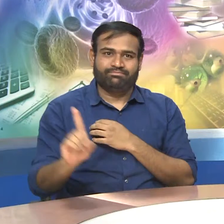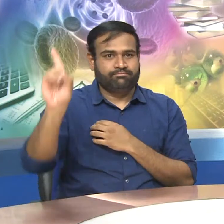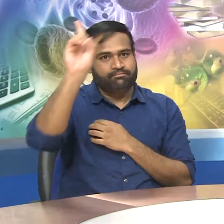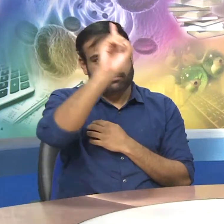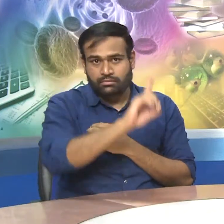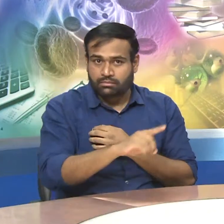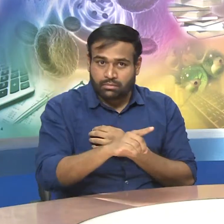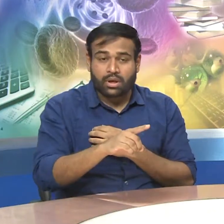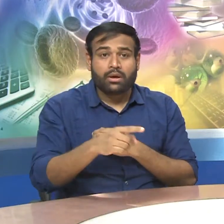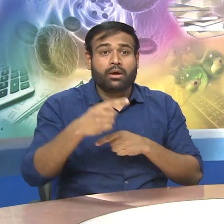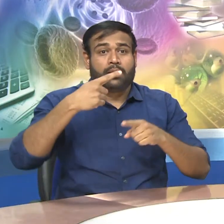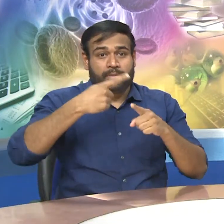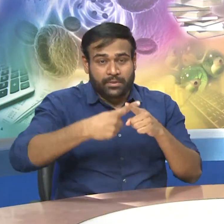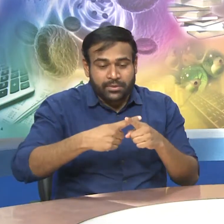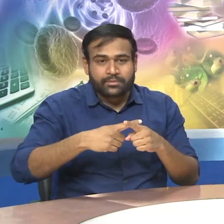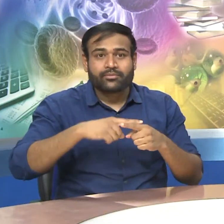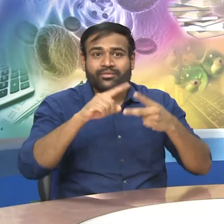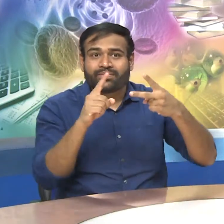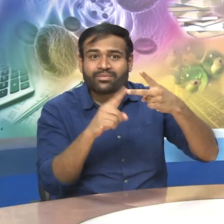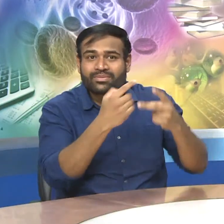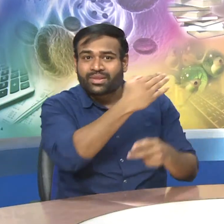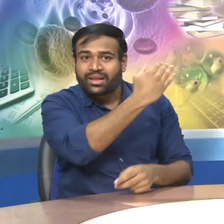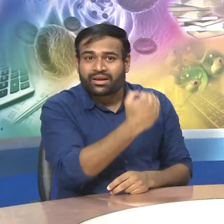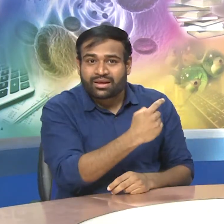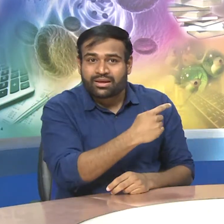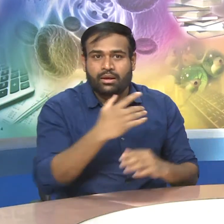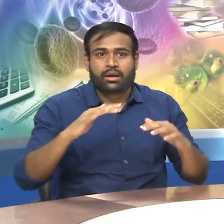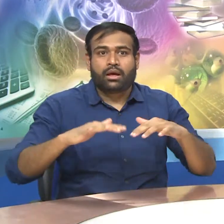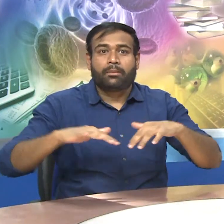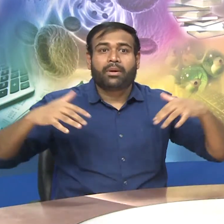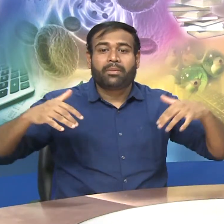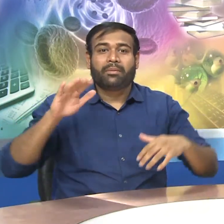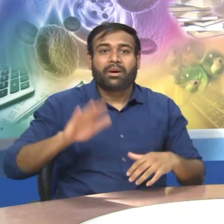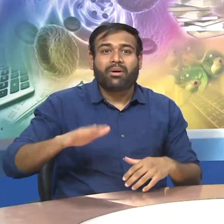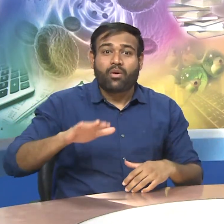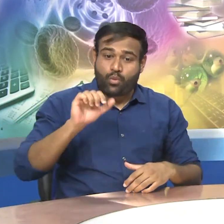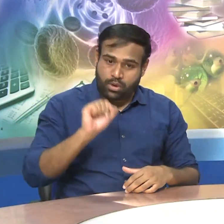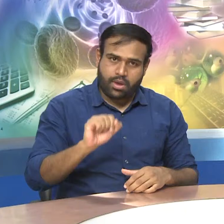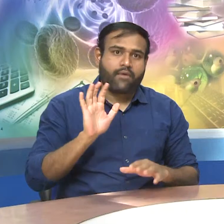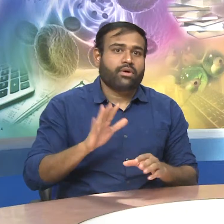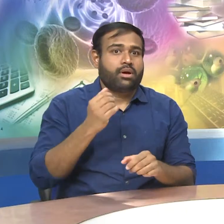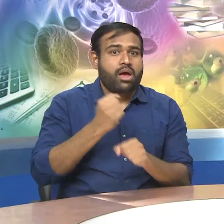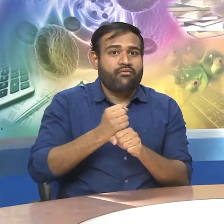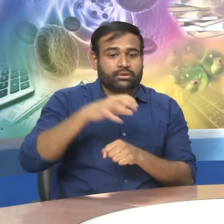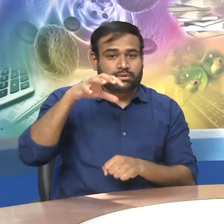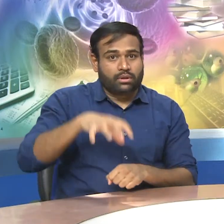is most important person is governor. Second, state legislative assembly.